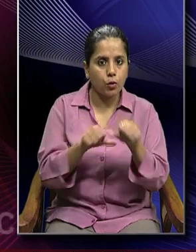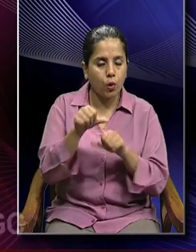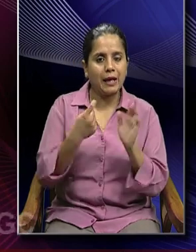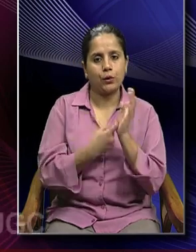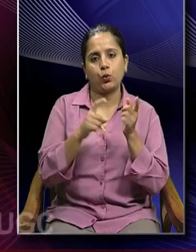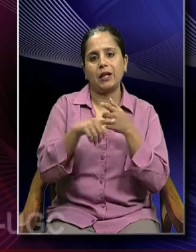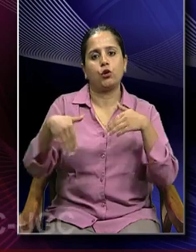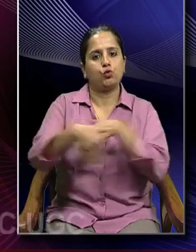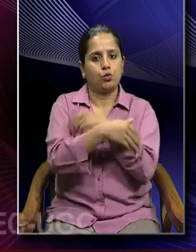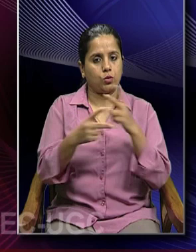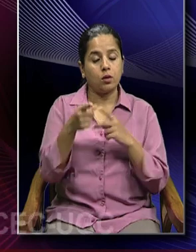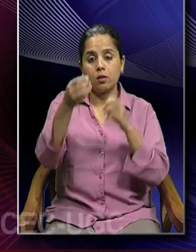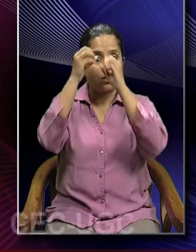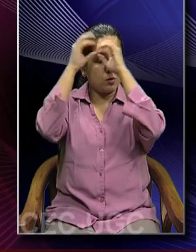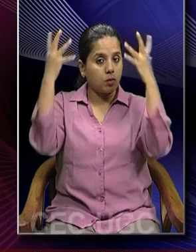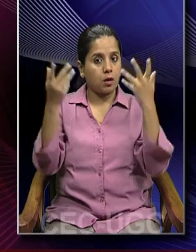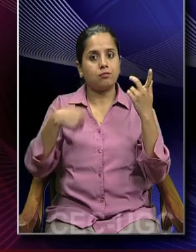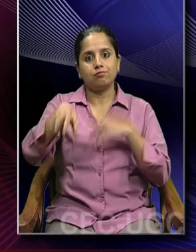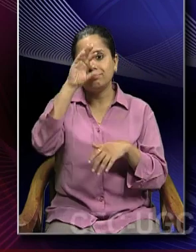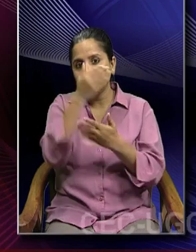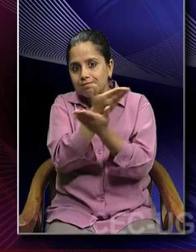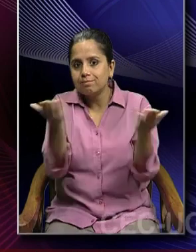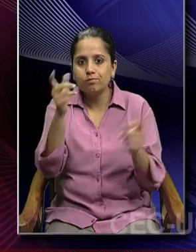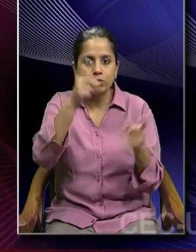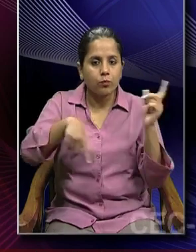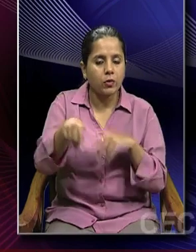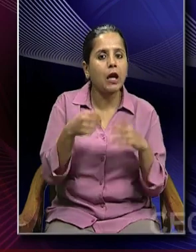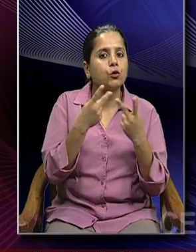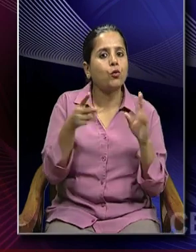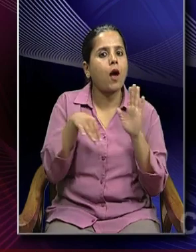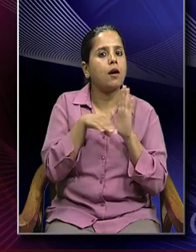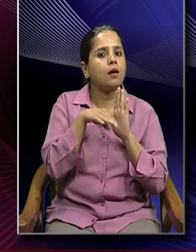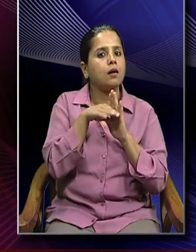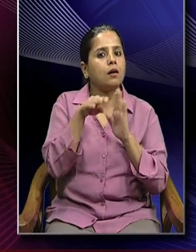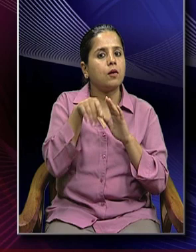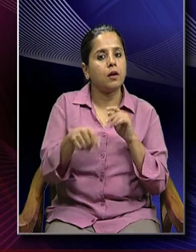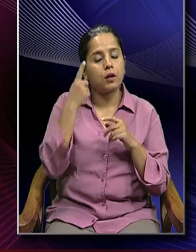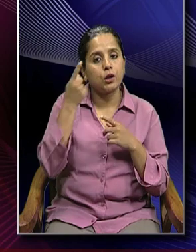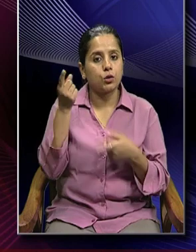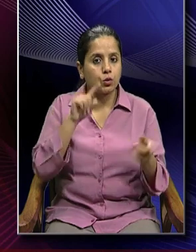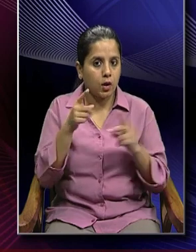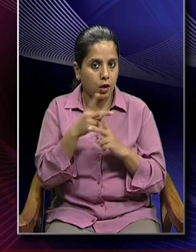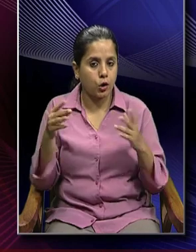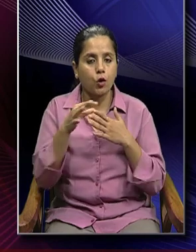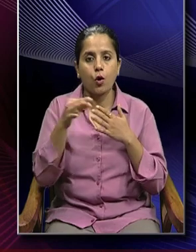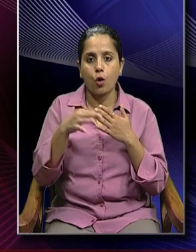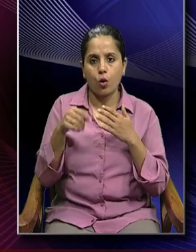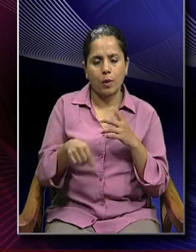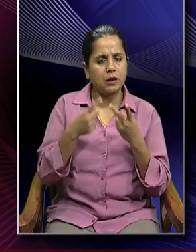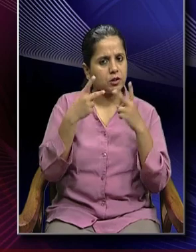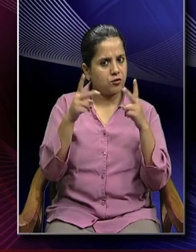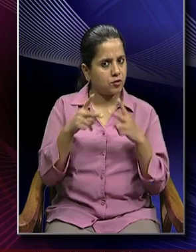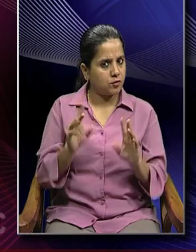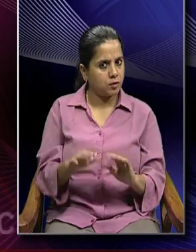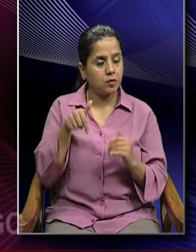re-engineering. So, imagine, my dear learners, that at different levels the strategic options are different,